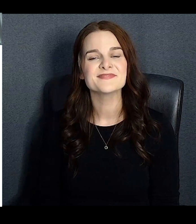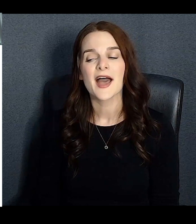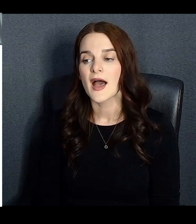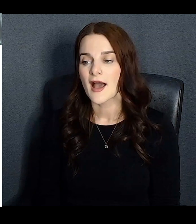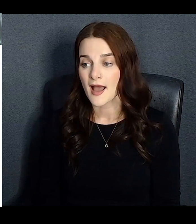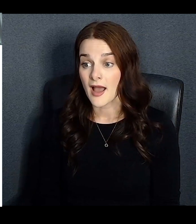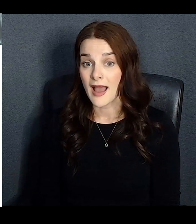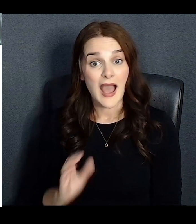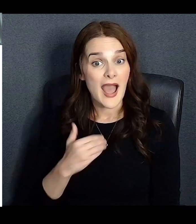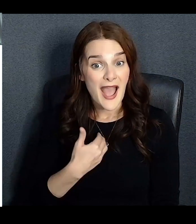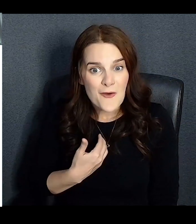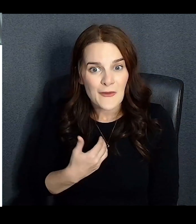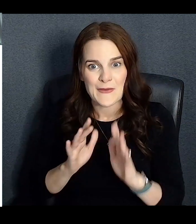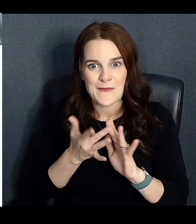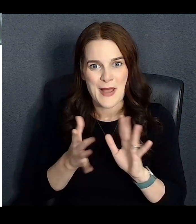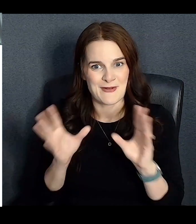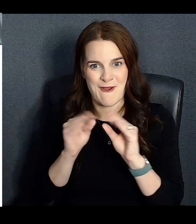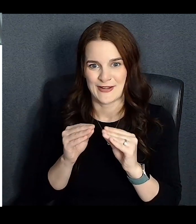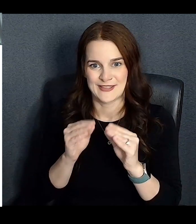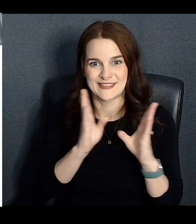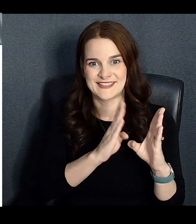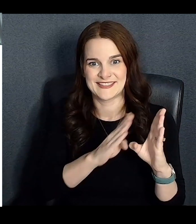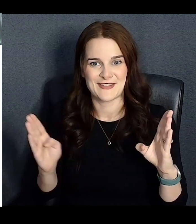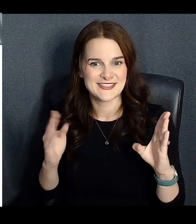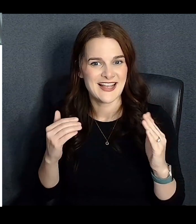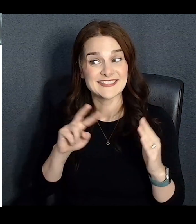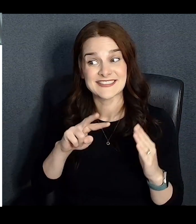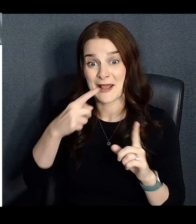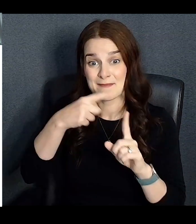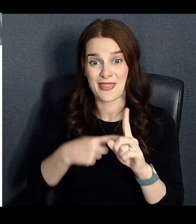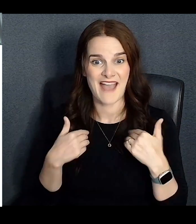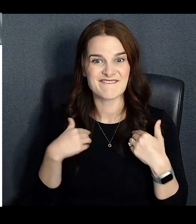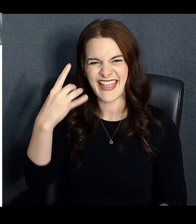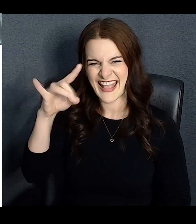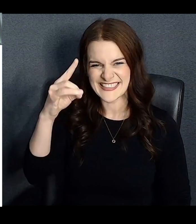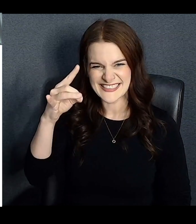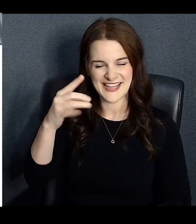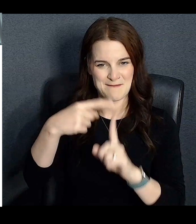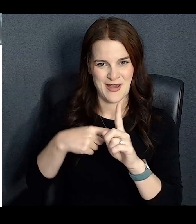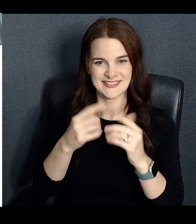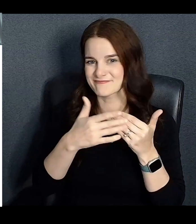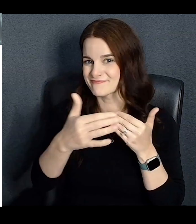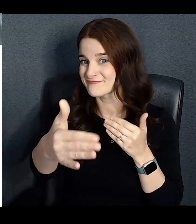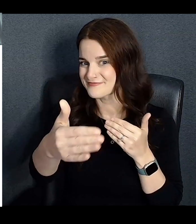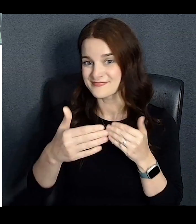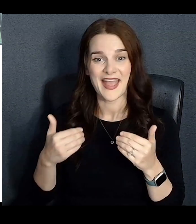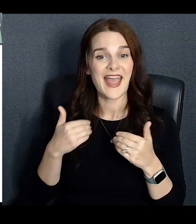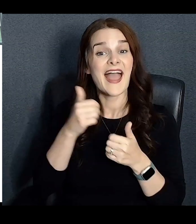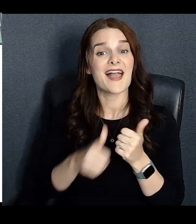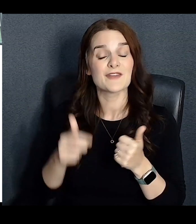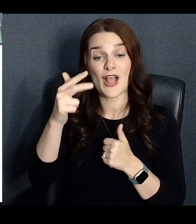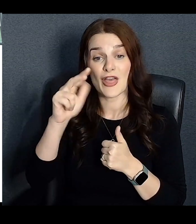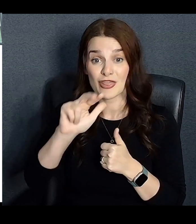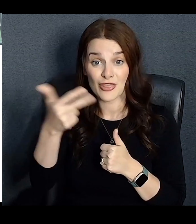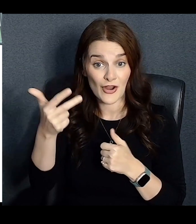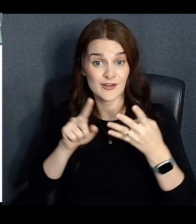So our webinar series, as I said, this is the second month that we're doing this. We're doing 18 months of webinars. It's